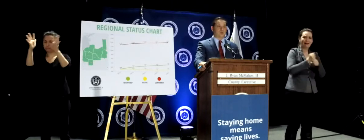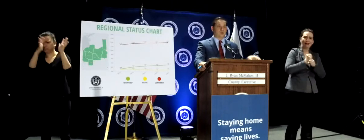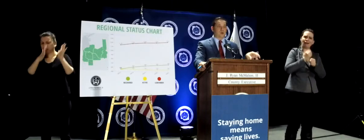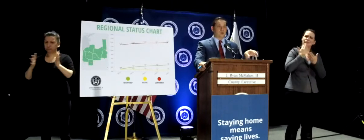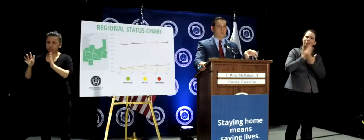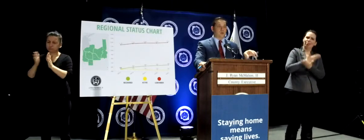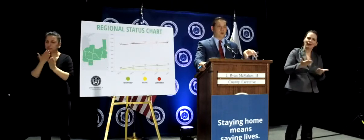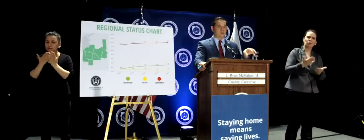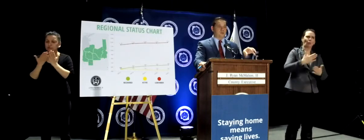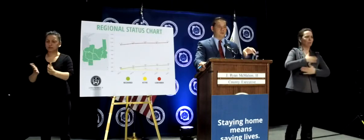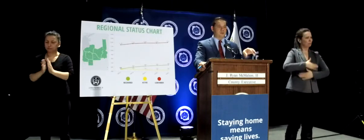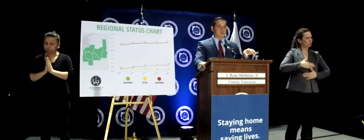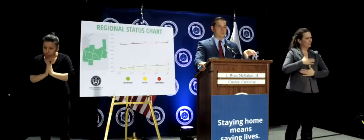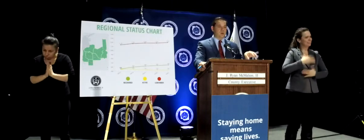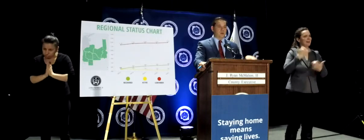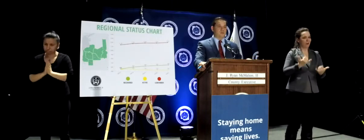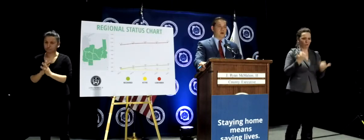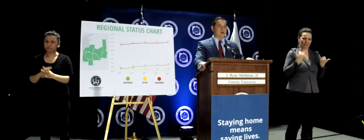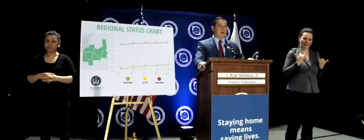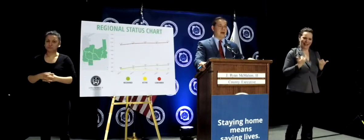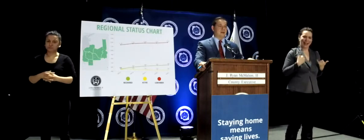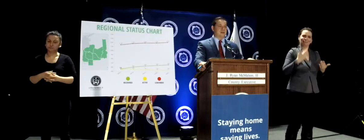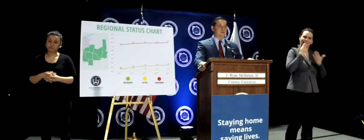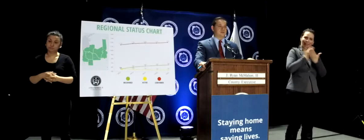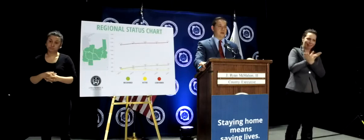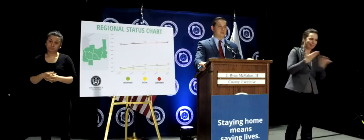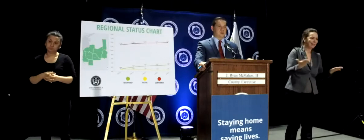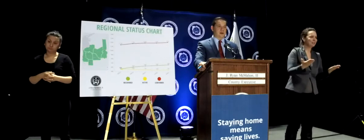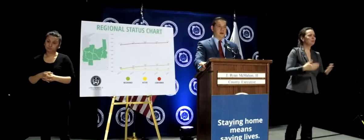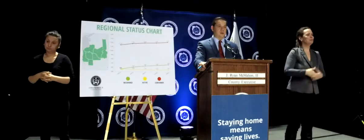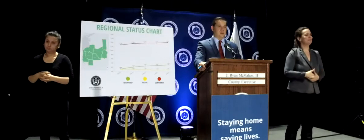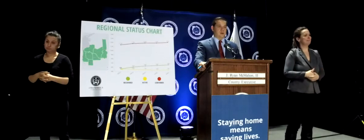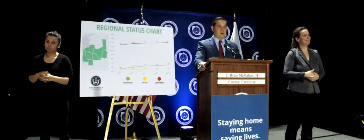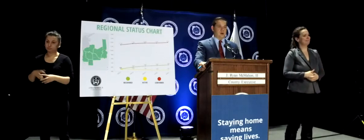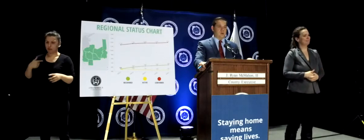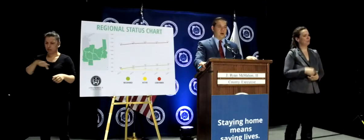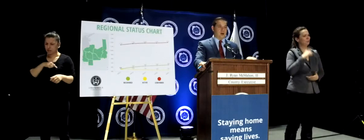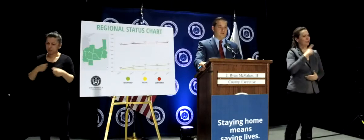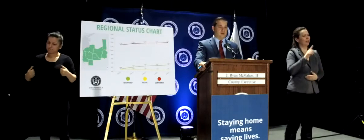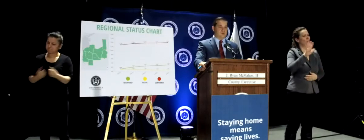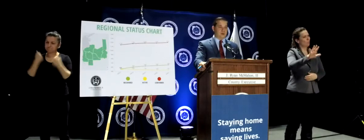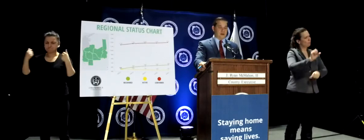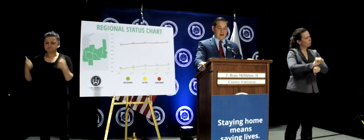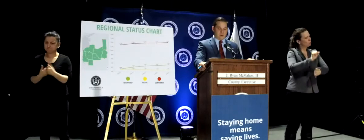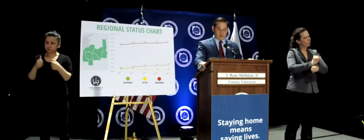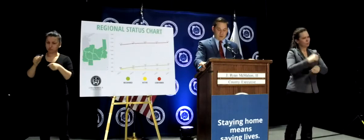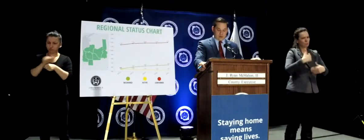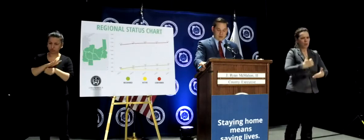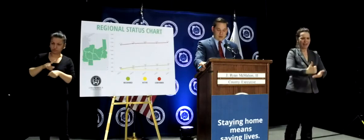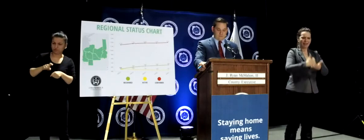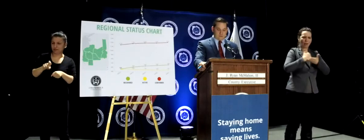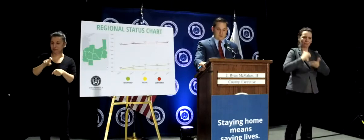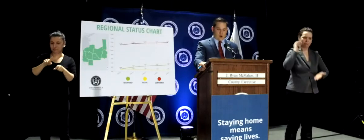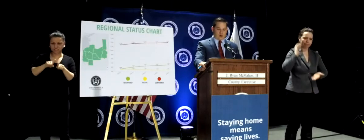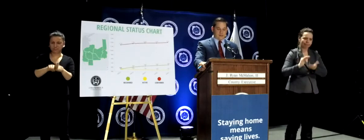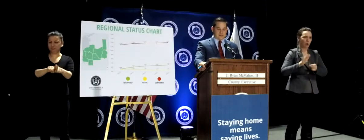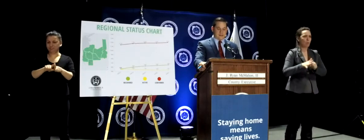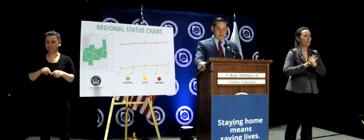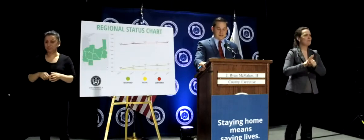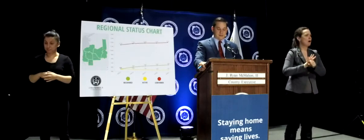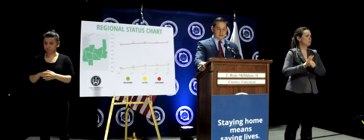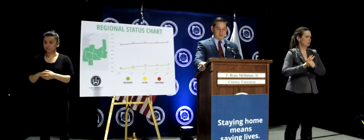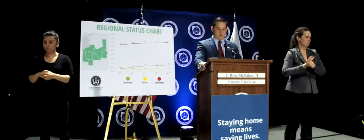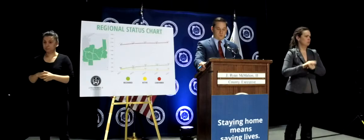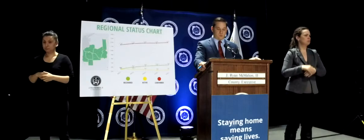what you do. We are really fighting back against this virus right now. We're on offense right now. As hard as